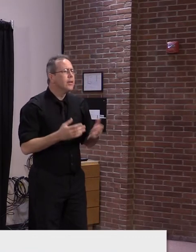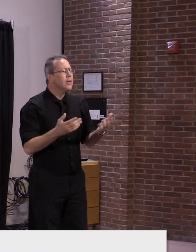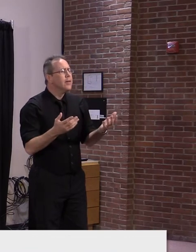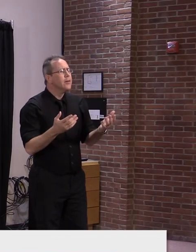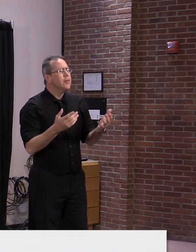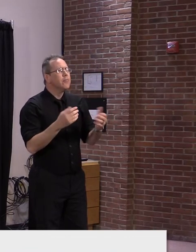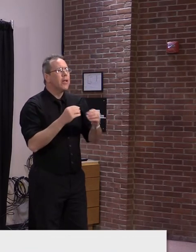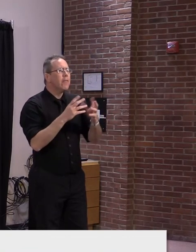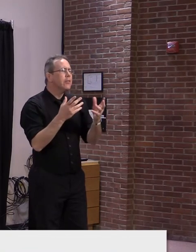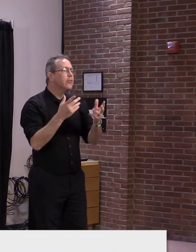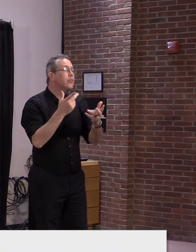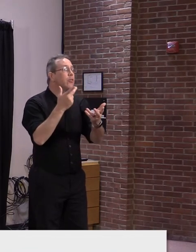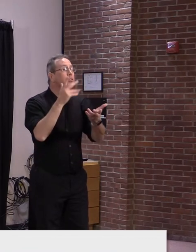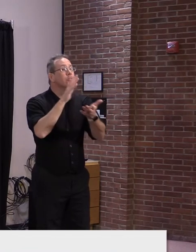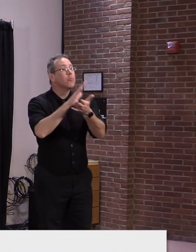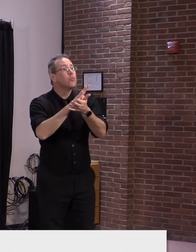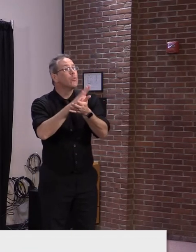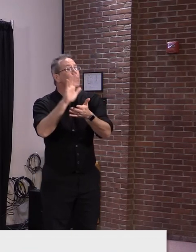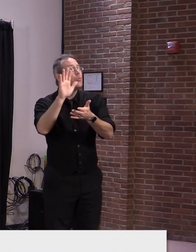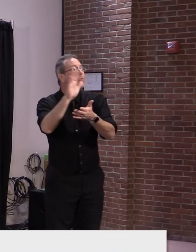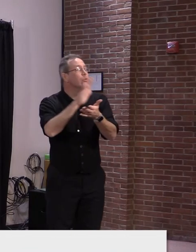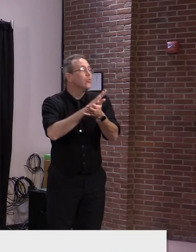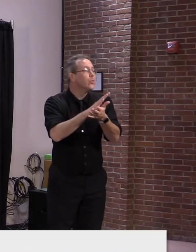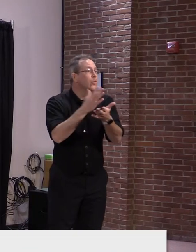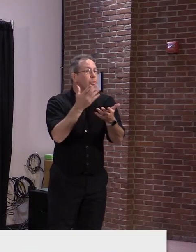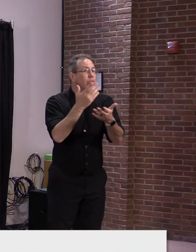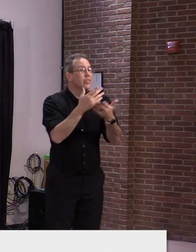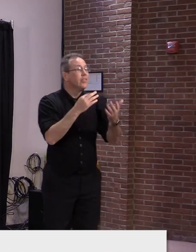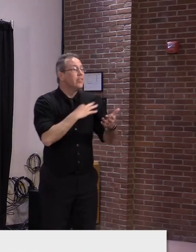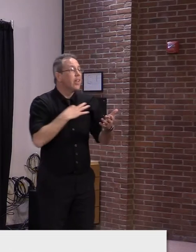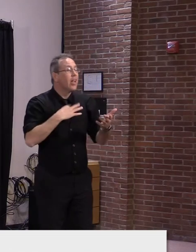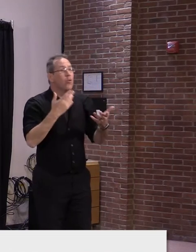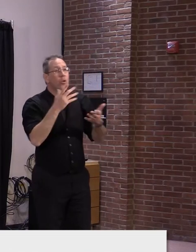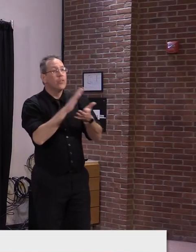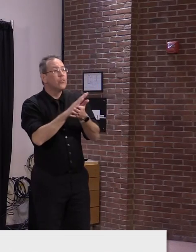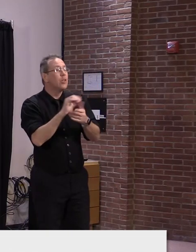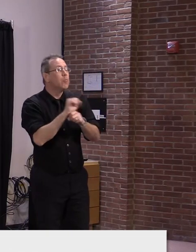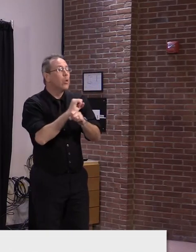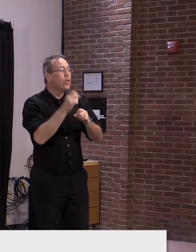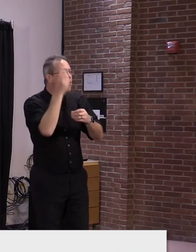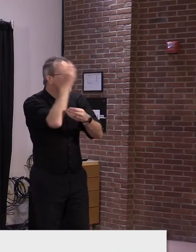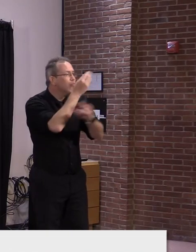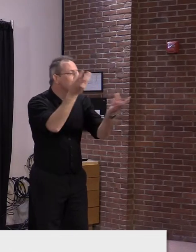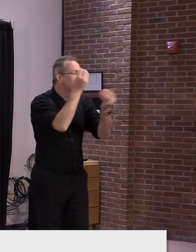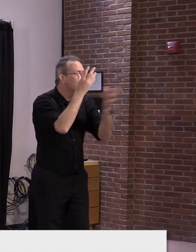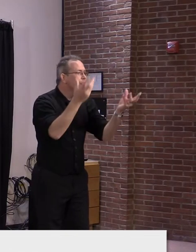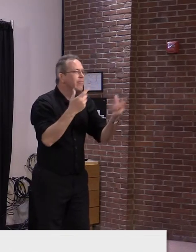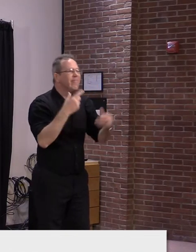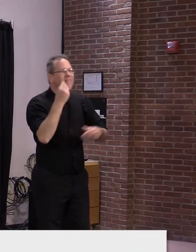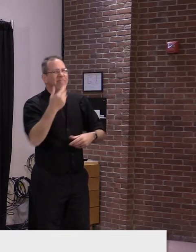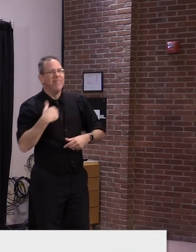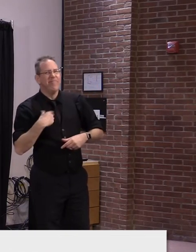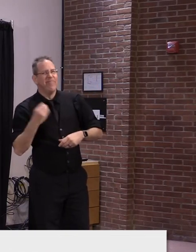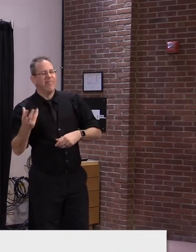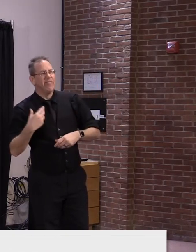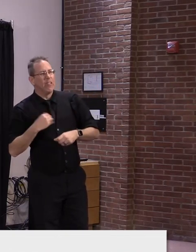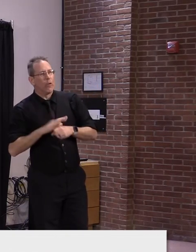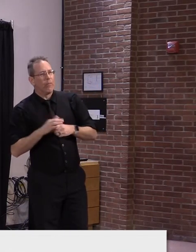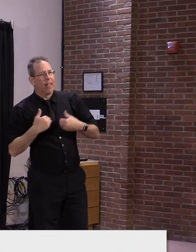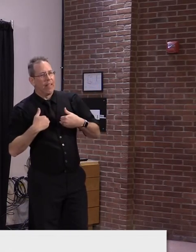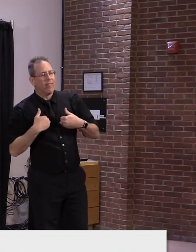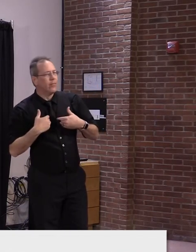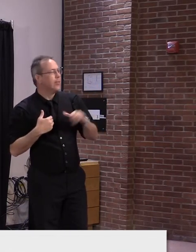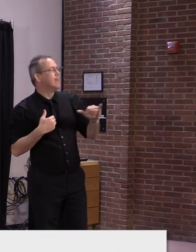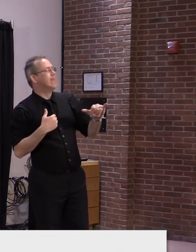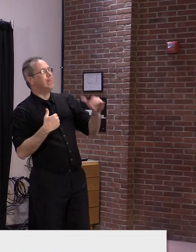are sometimes the ones who let people know, but I think kids let each other know and parents let each other know as well. So there'll be